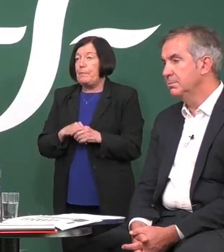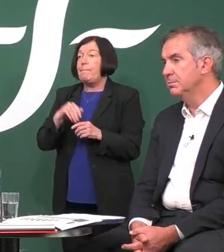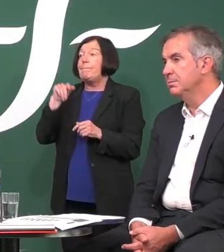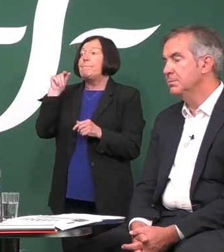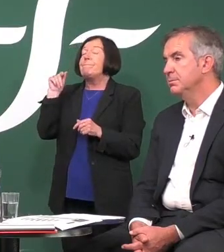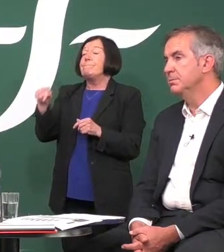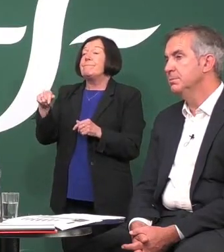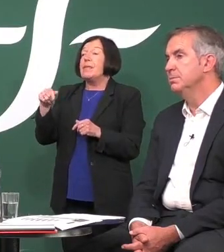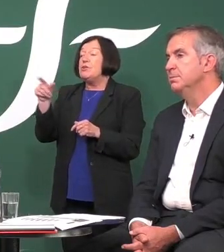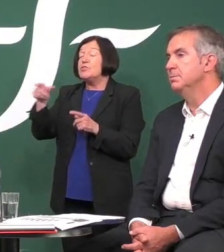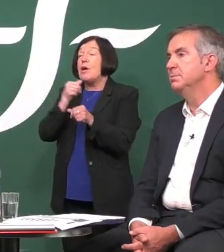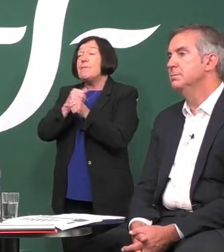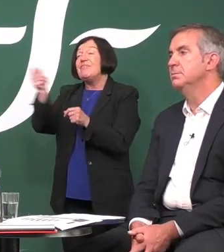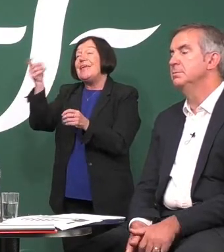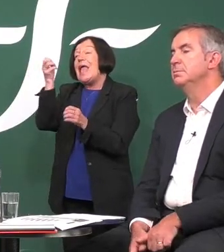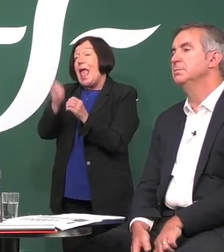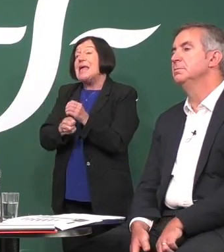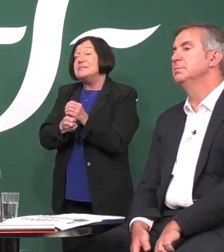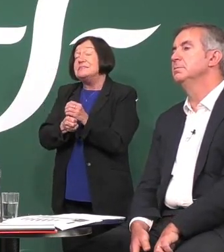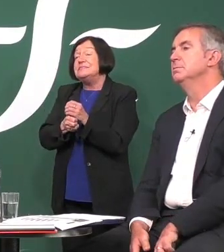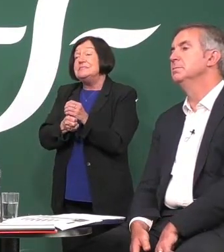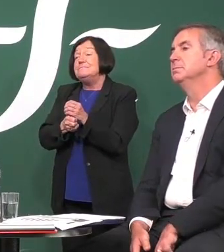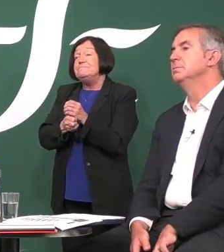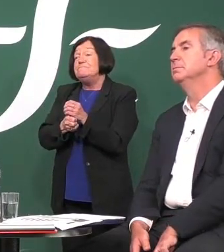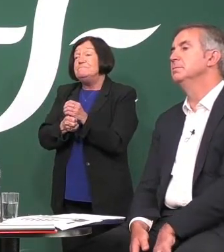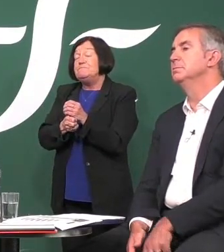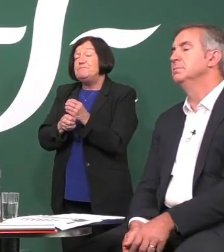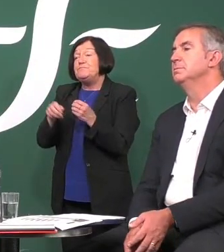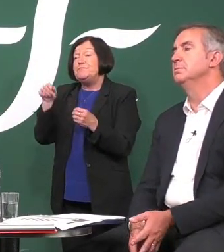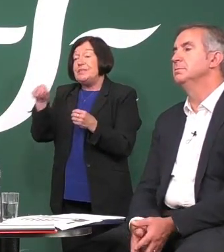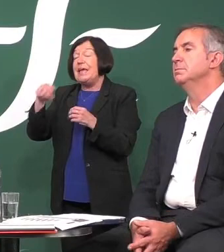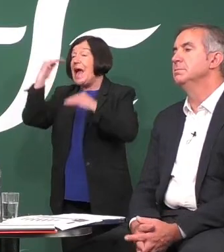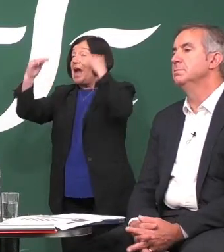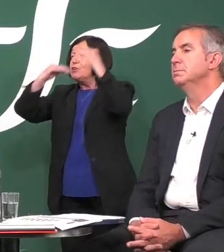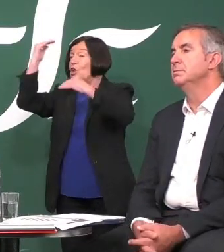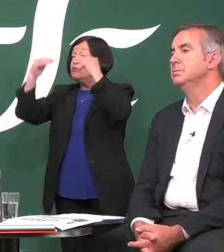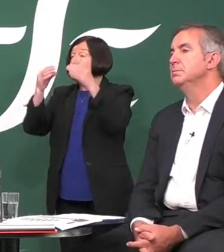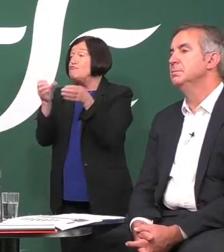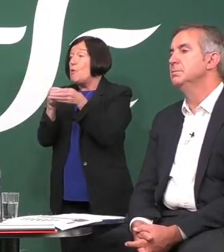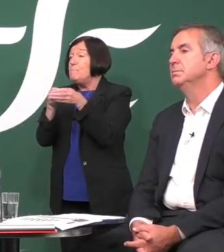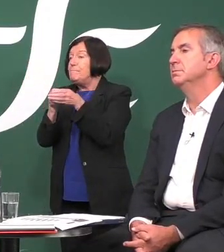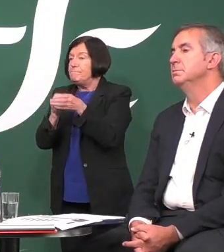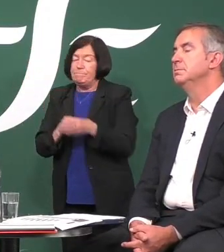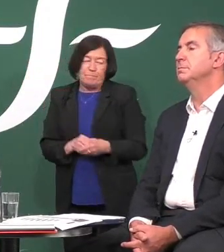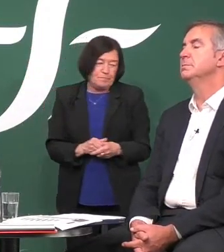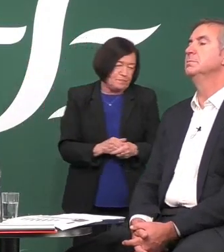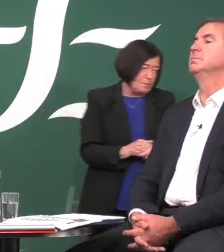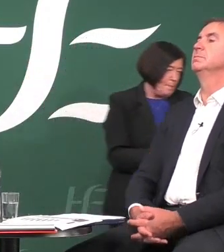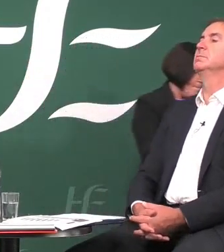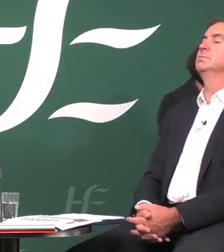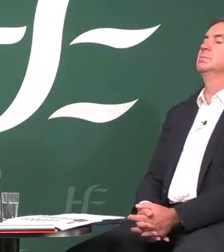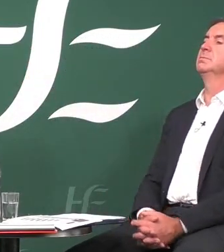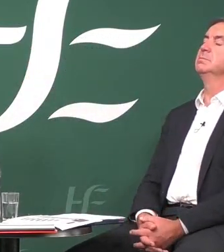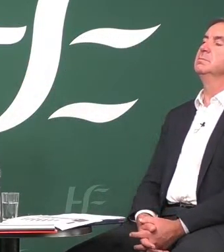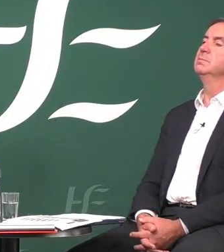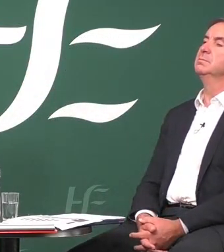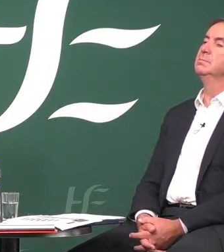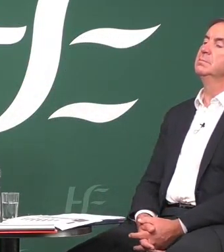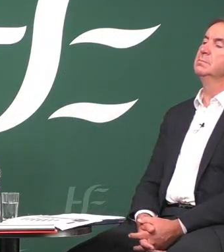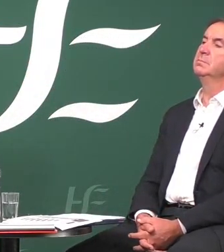That kind of end game that you're talking about there, is that when the adult population is as near to as